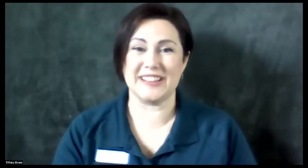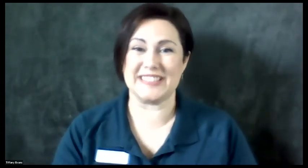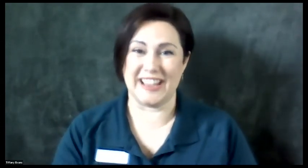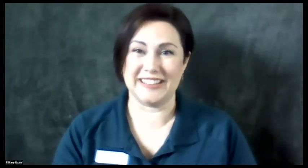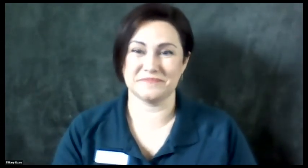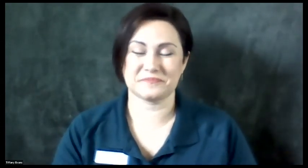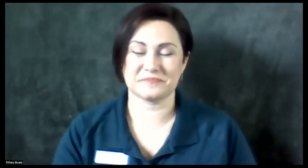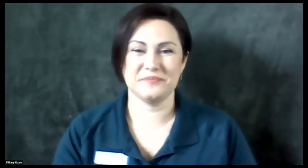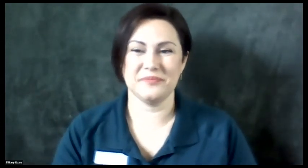exciting.